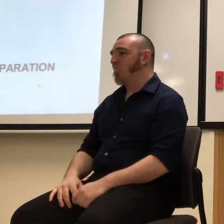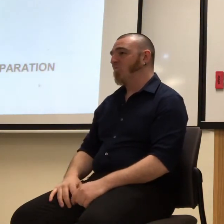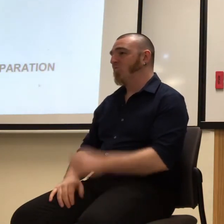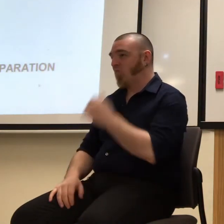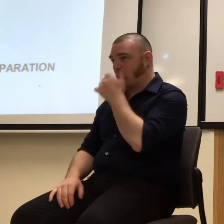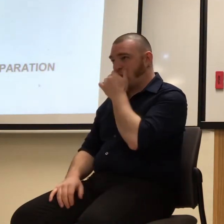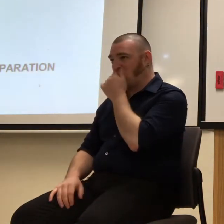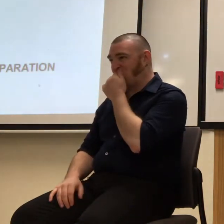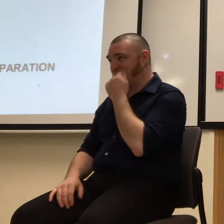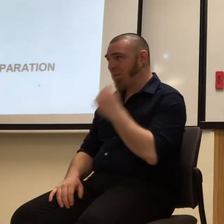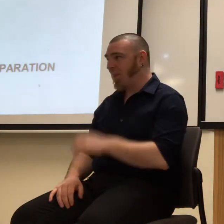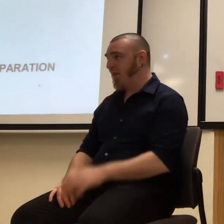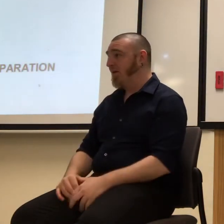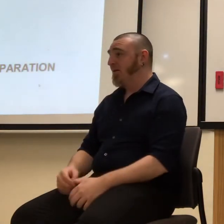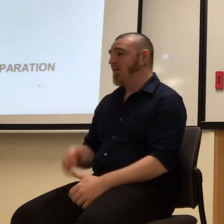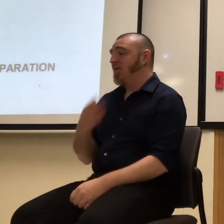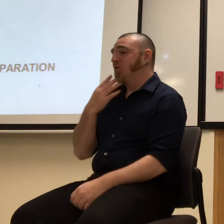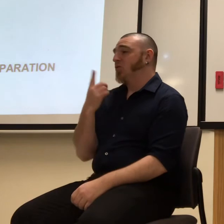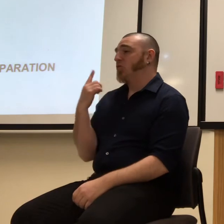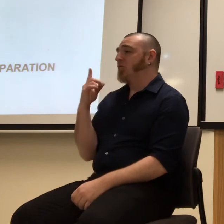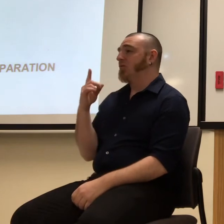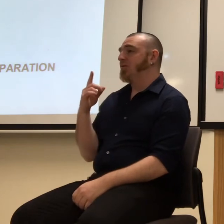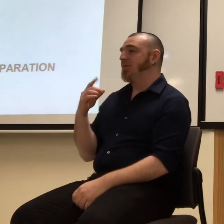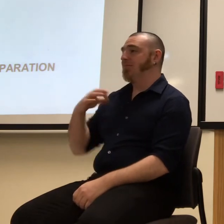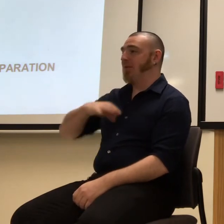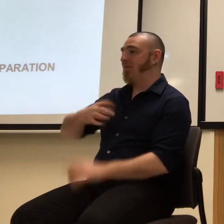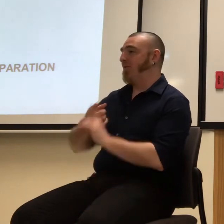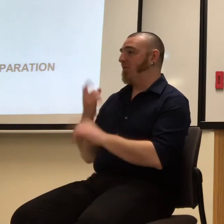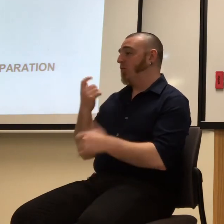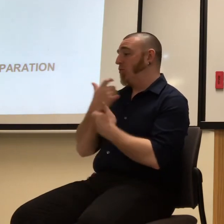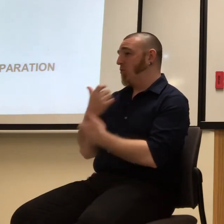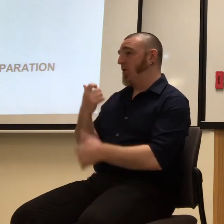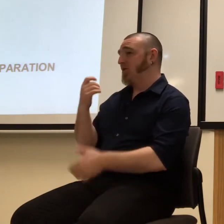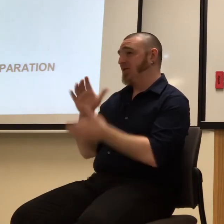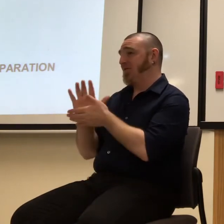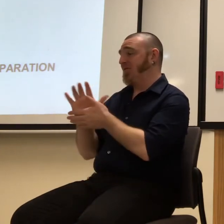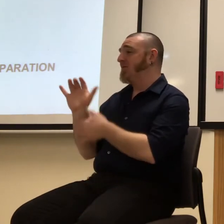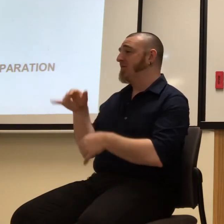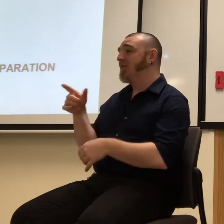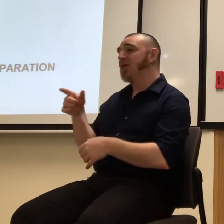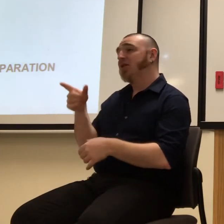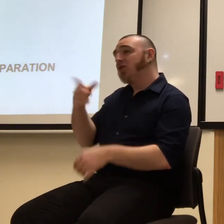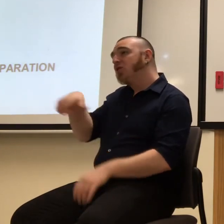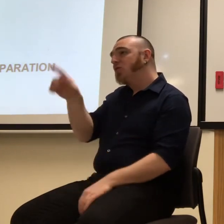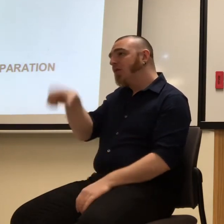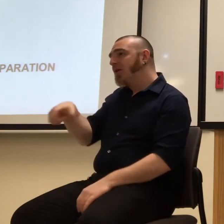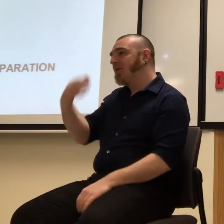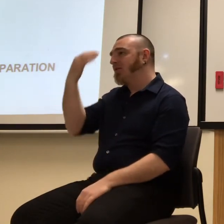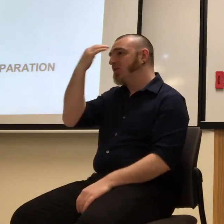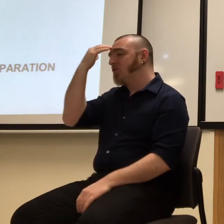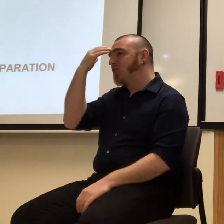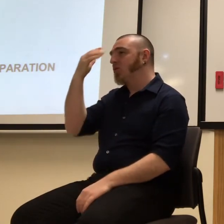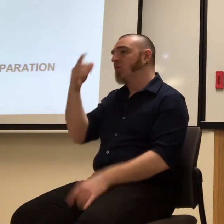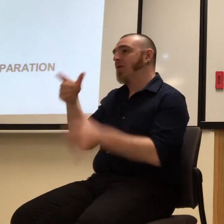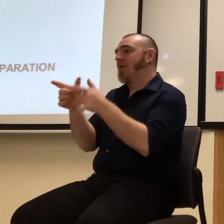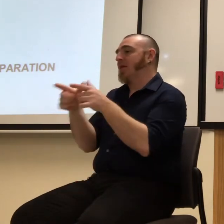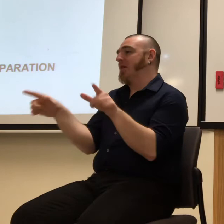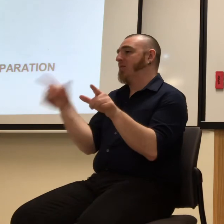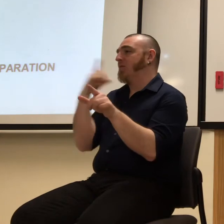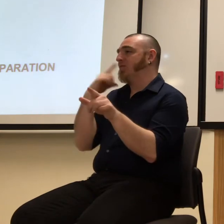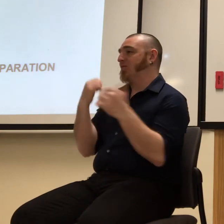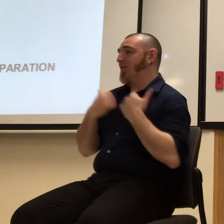a good takeaway from these videos is it teaches students that you have to know the language of